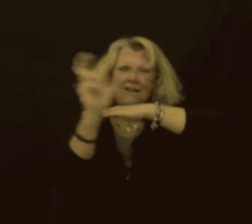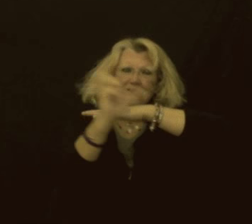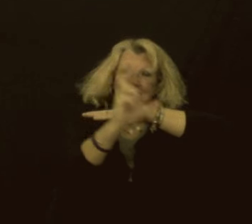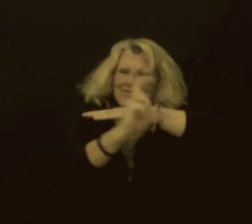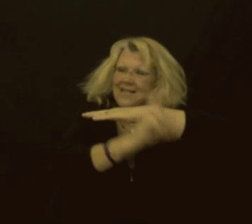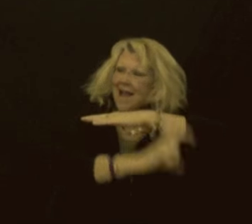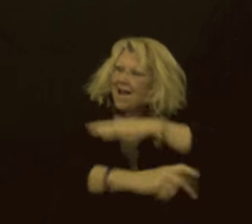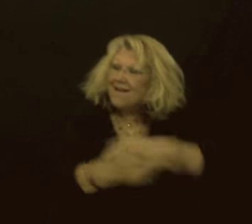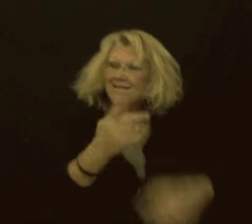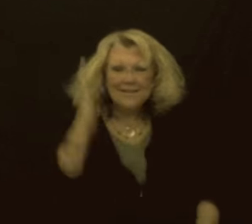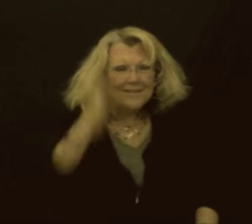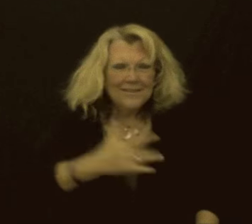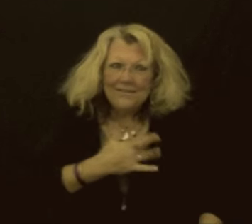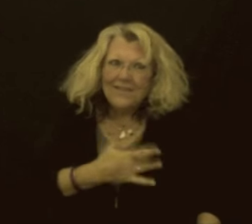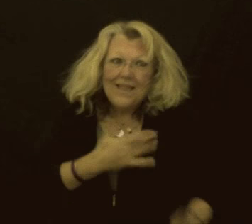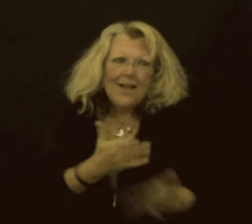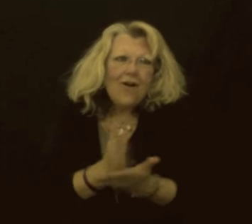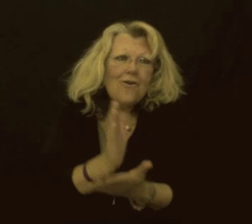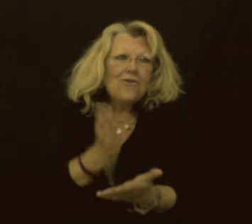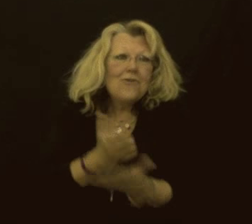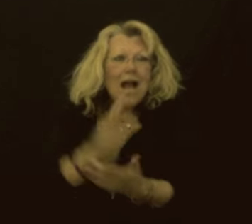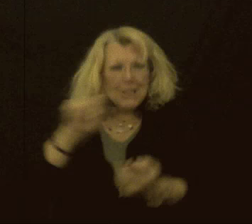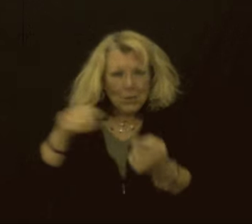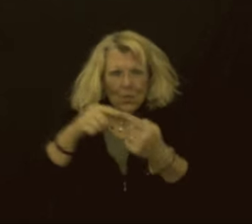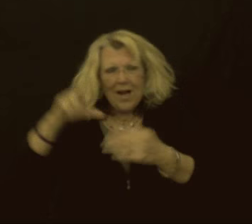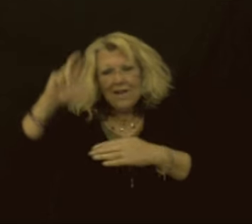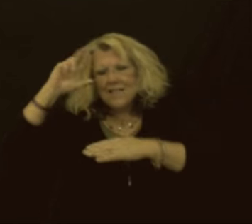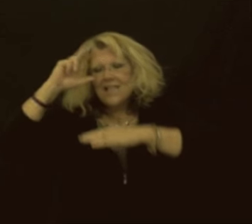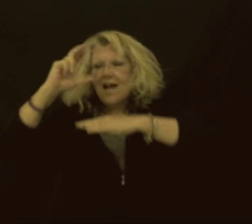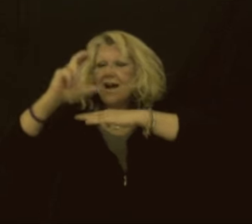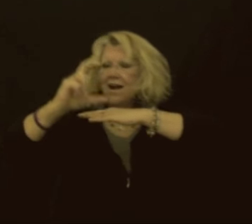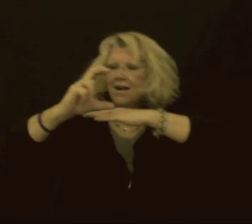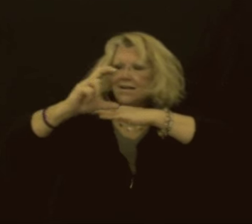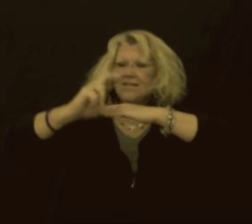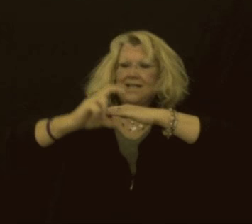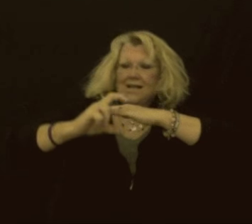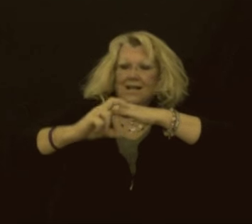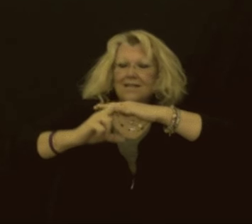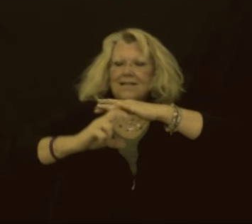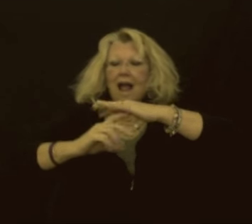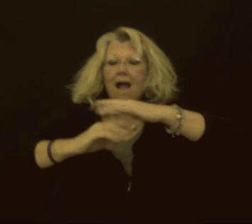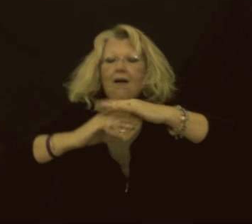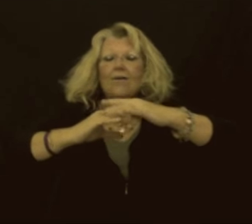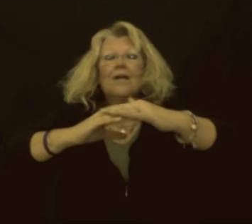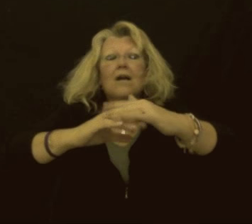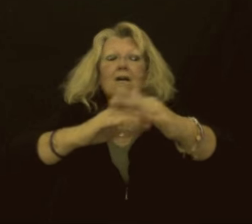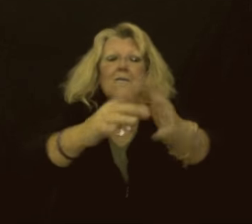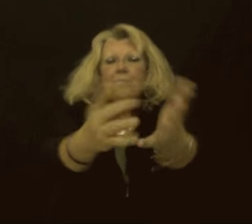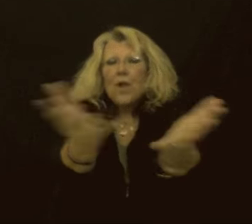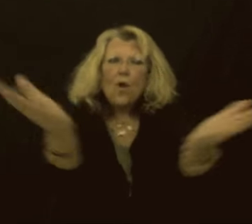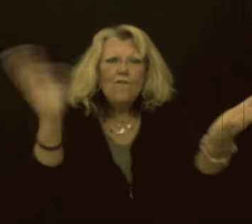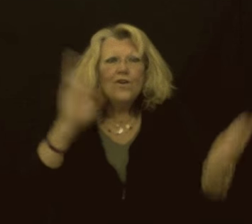goes down, we're feeling alright. When the sun sinks down,